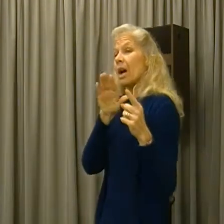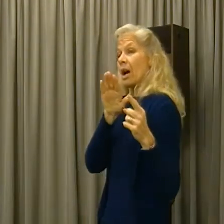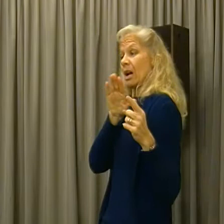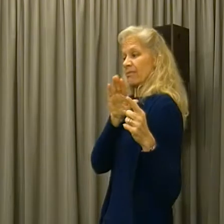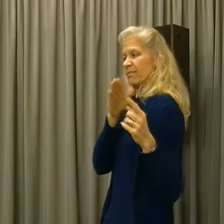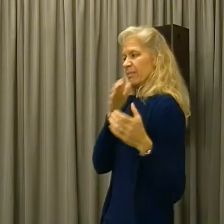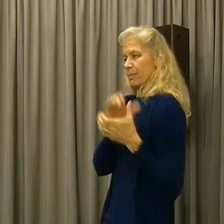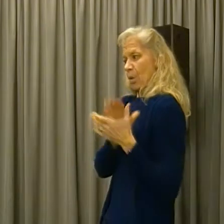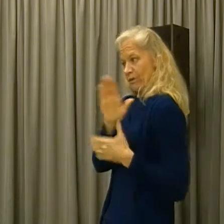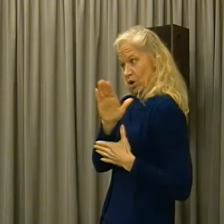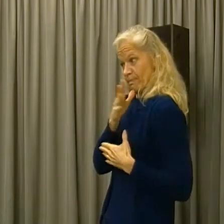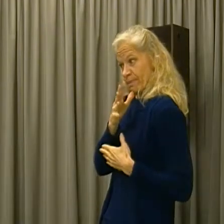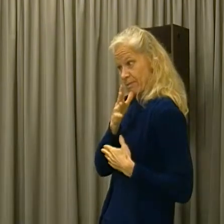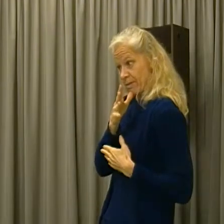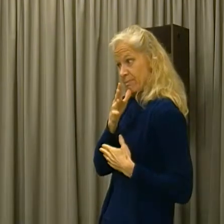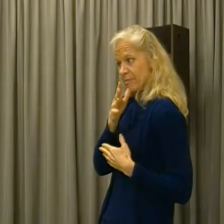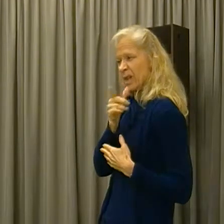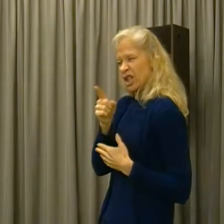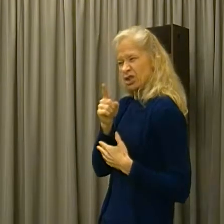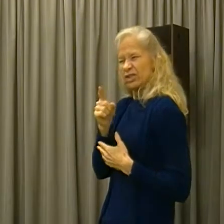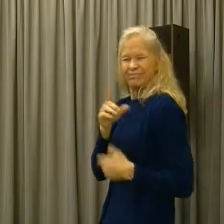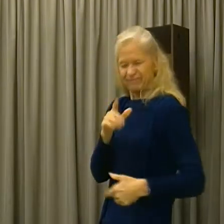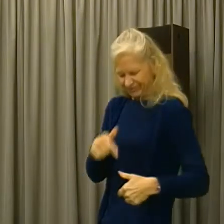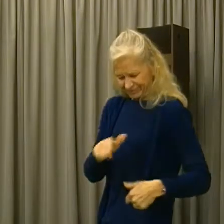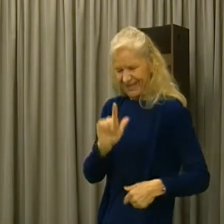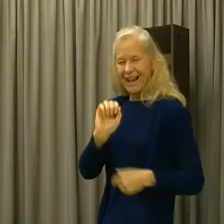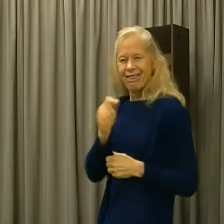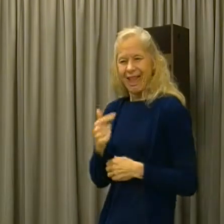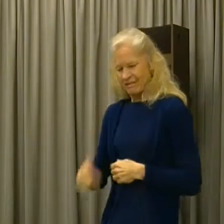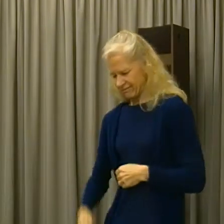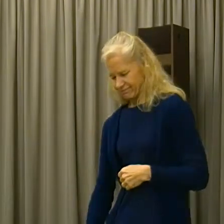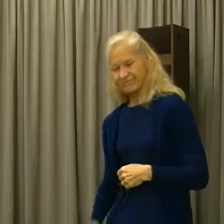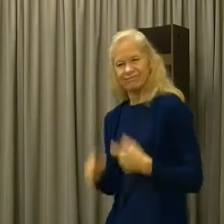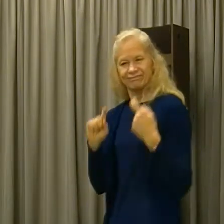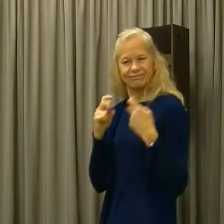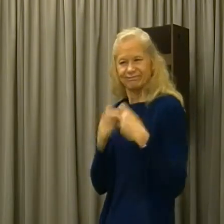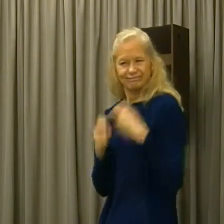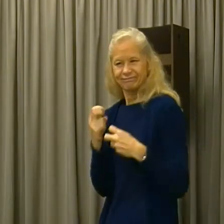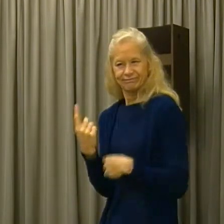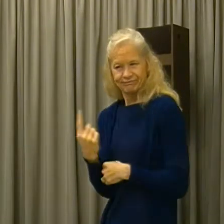Amen. Healing up good. Okay. Yeah. Long break. Praise the Lord for that.